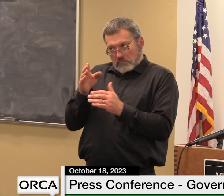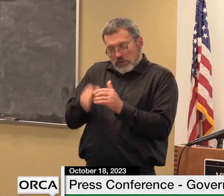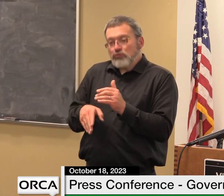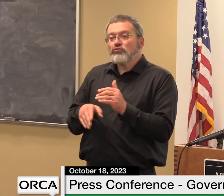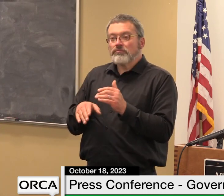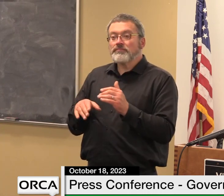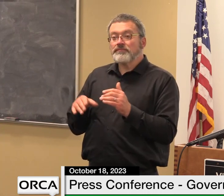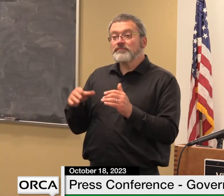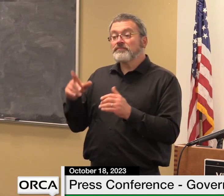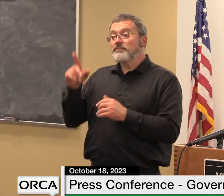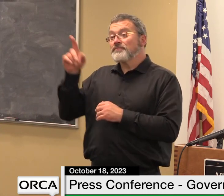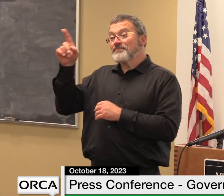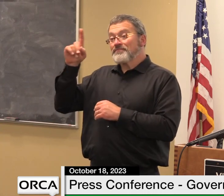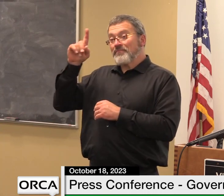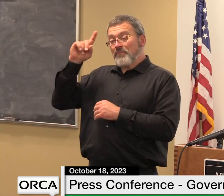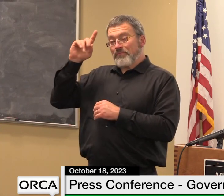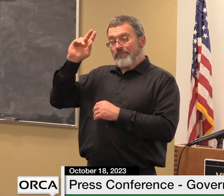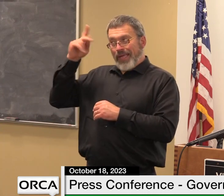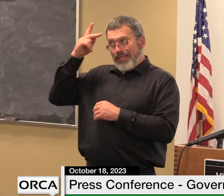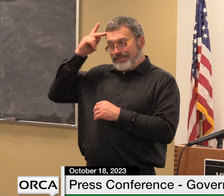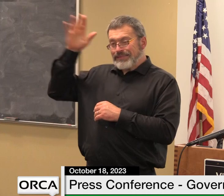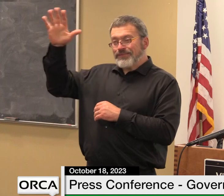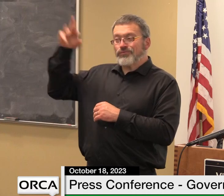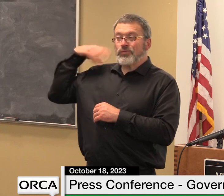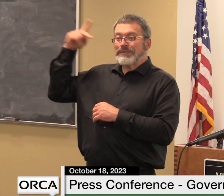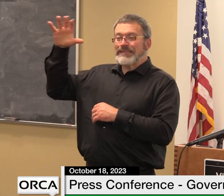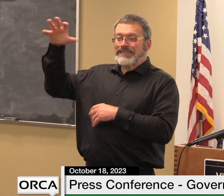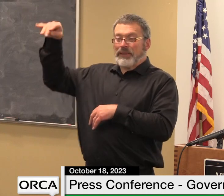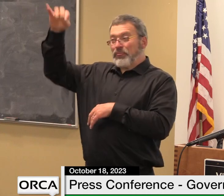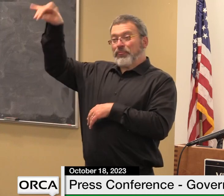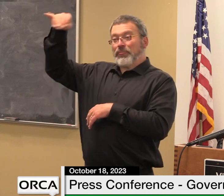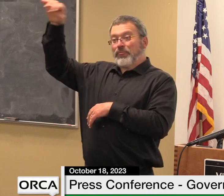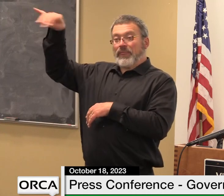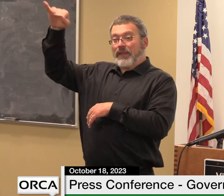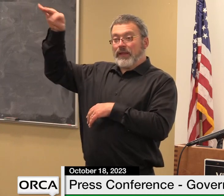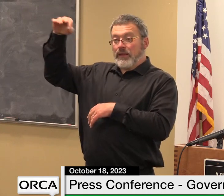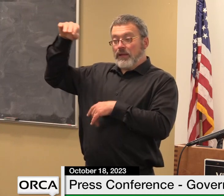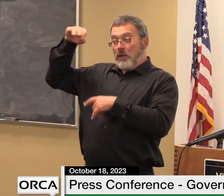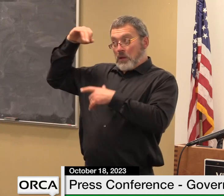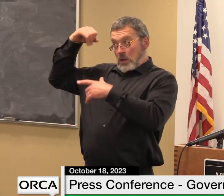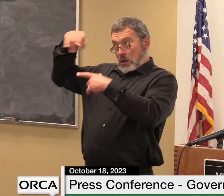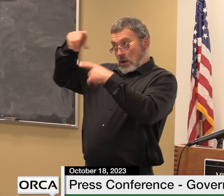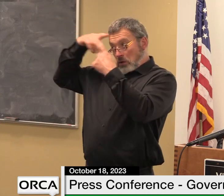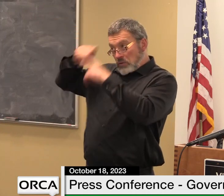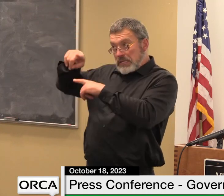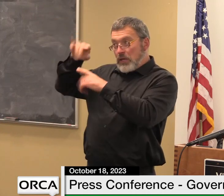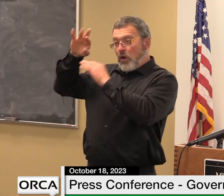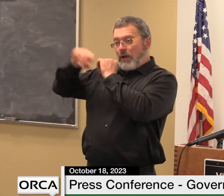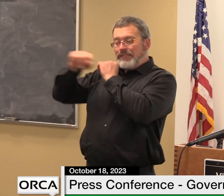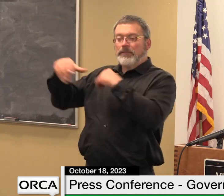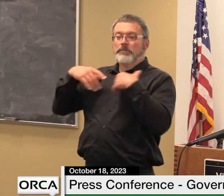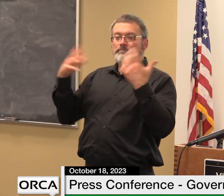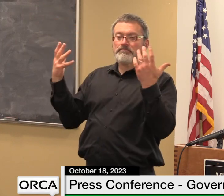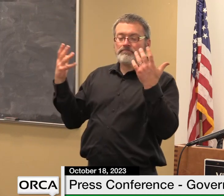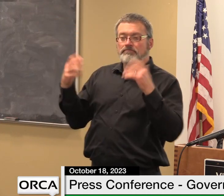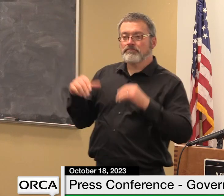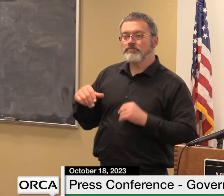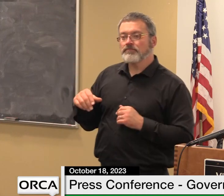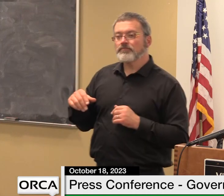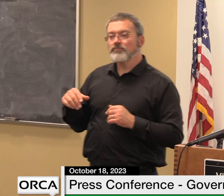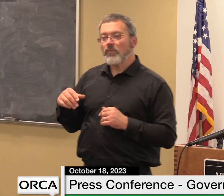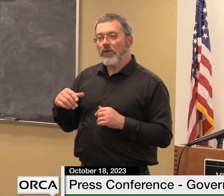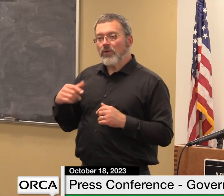trying to get an extension of that, if they can come together in Congress on that. So it's kind of wait and